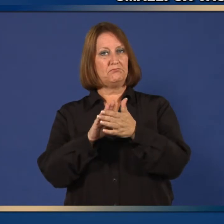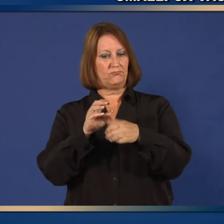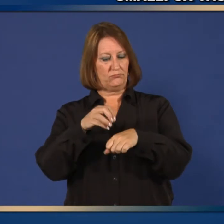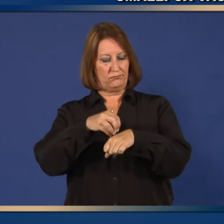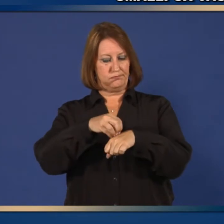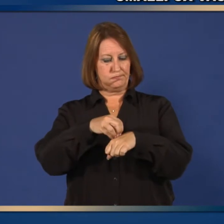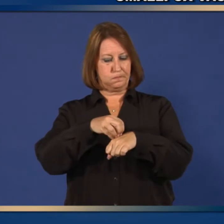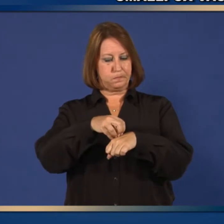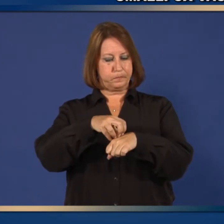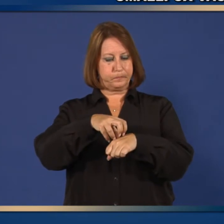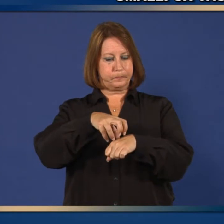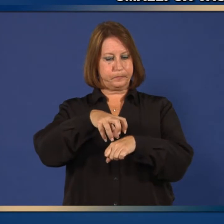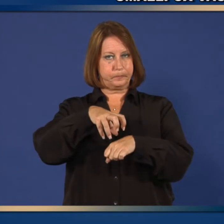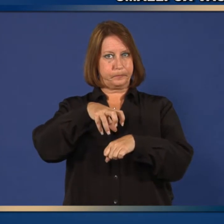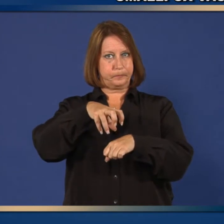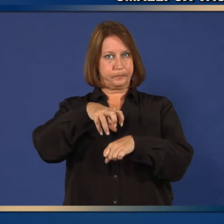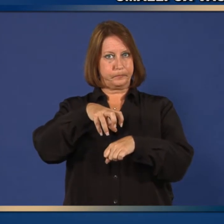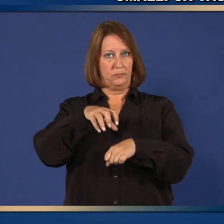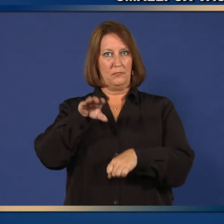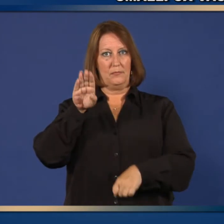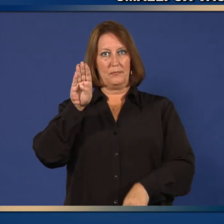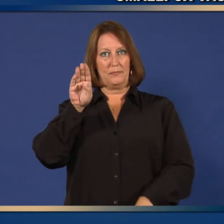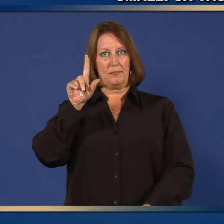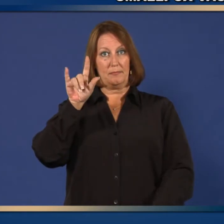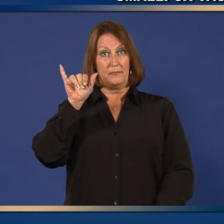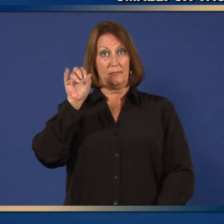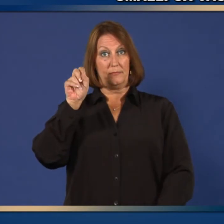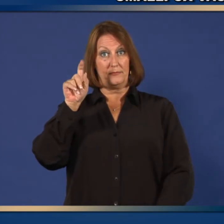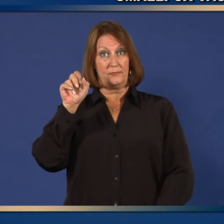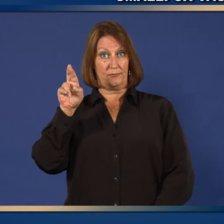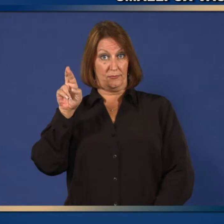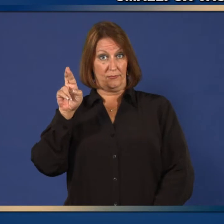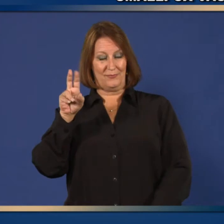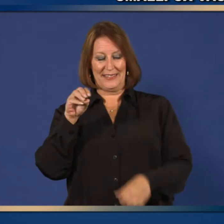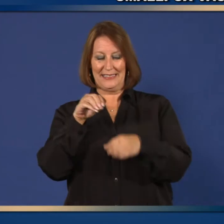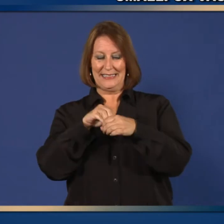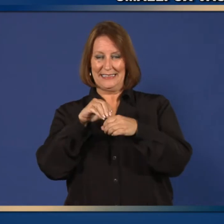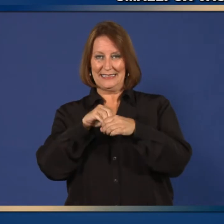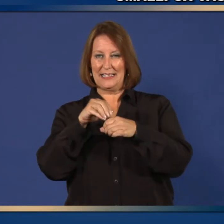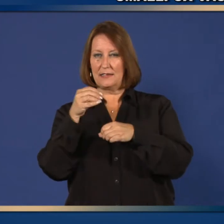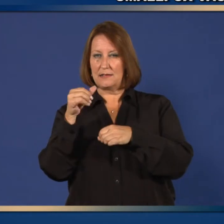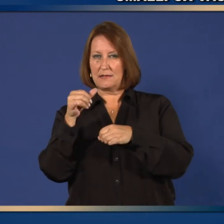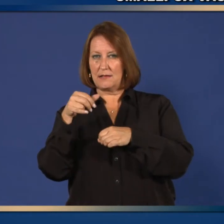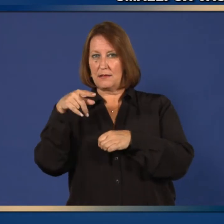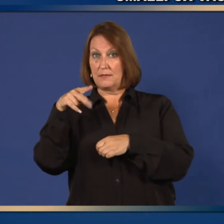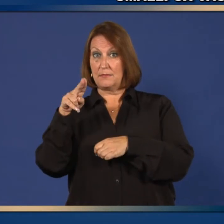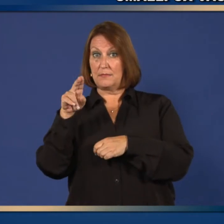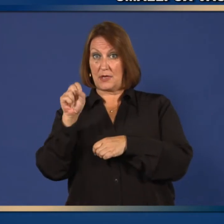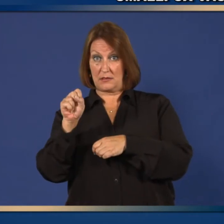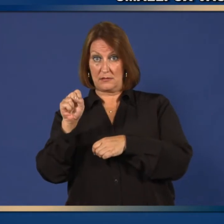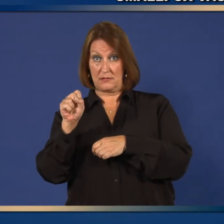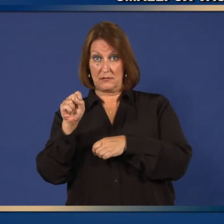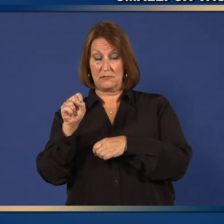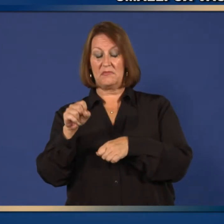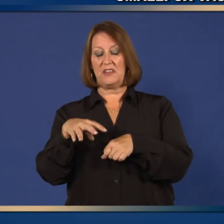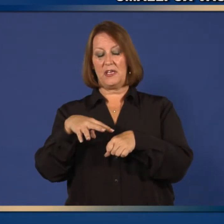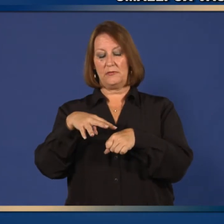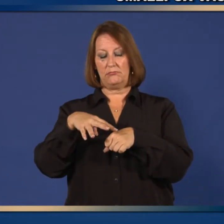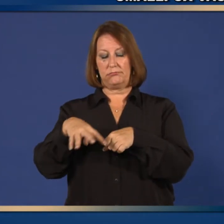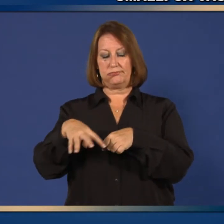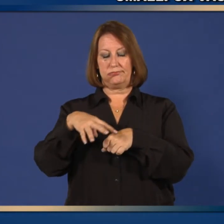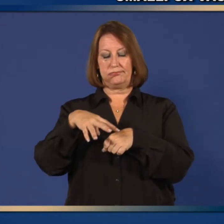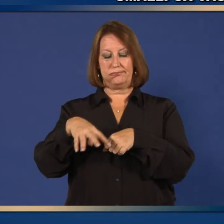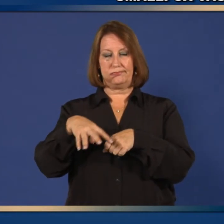The bump becomes a blister. It will fill with pus and then start to